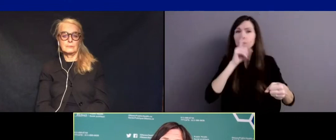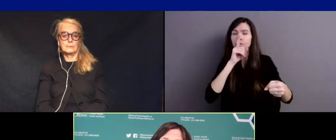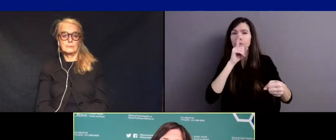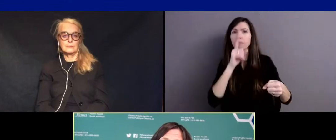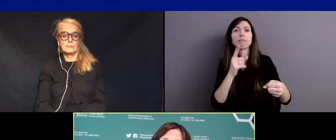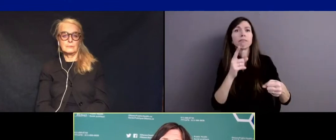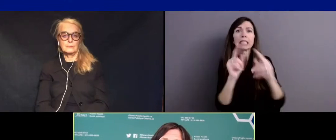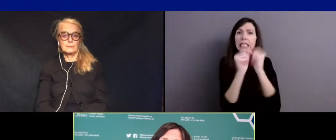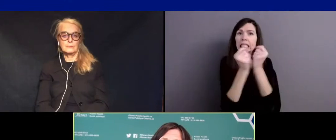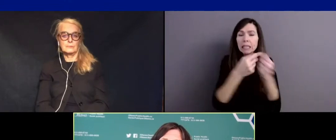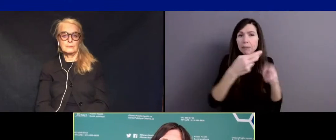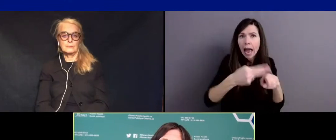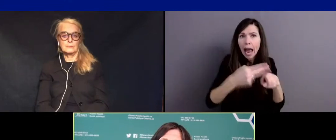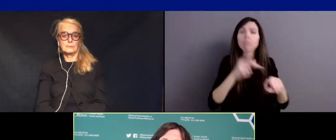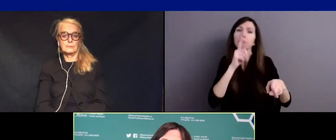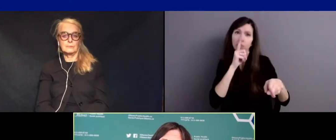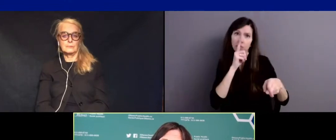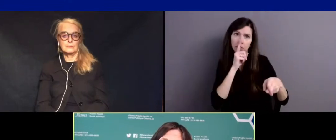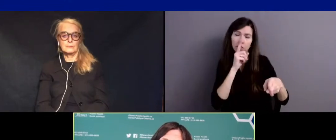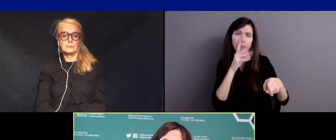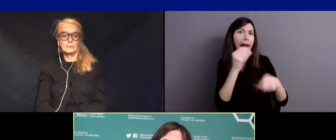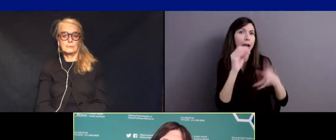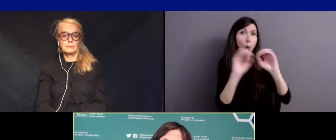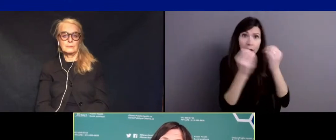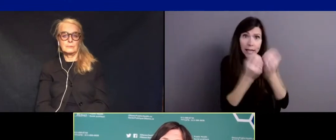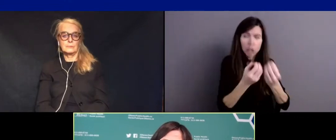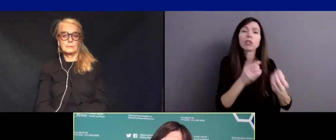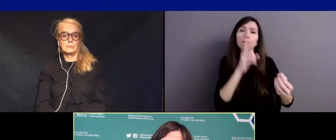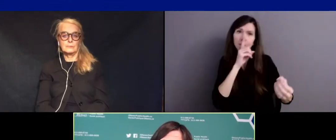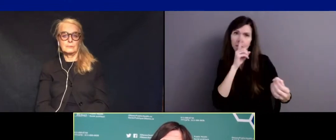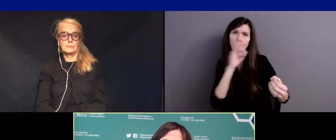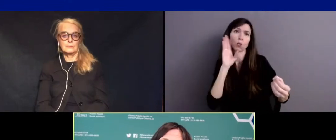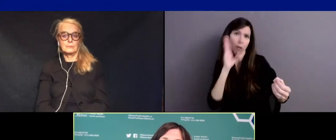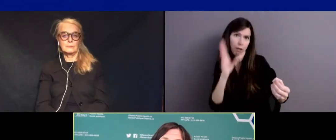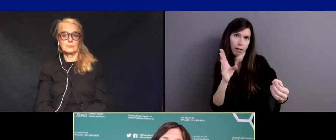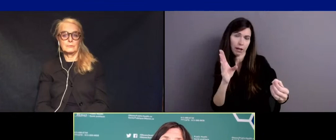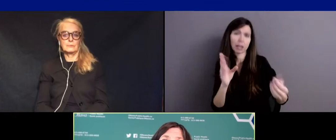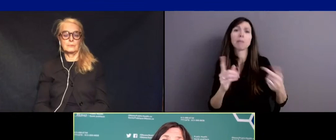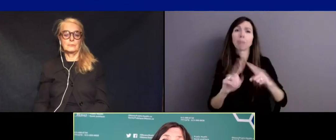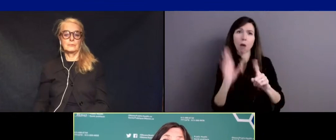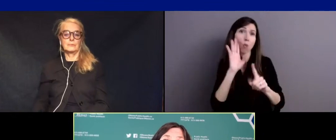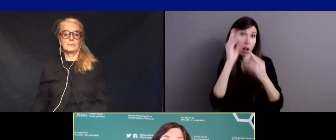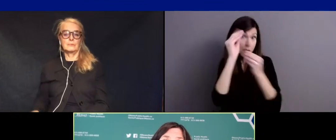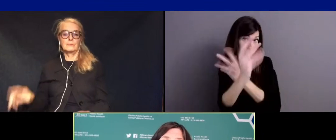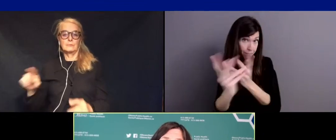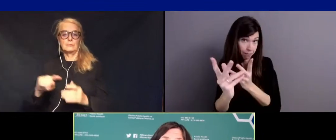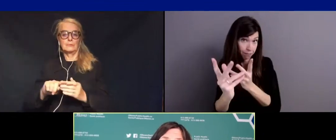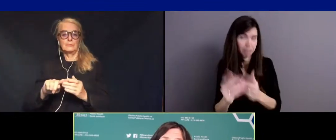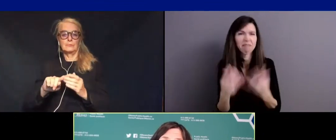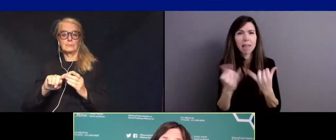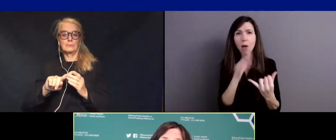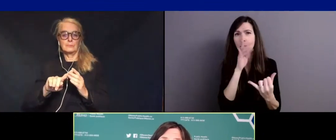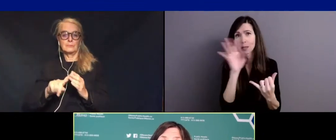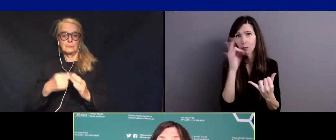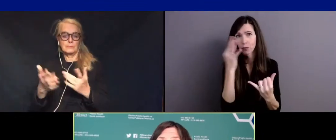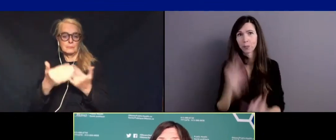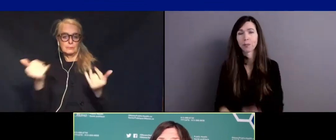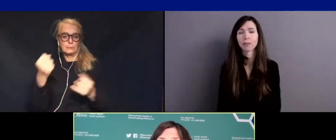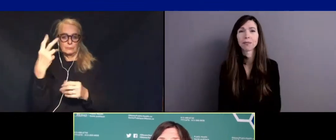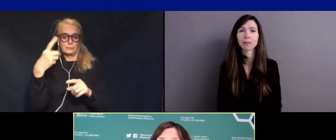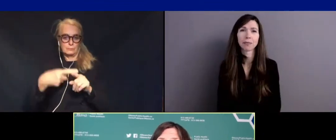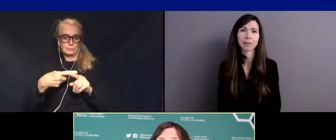report. Enfin, à compter d'aujourd'hui à 12:30, Santé publique Ottawa fera un rapport du